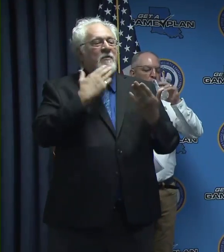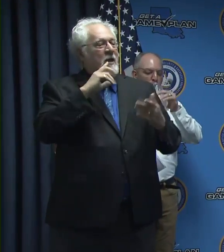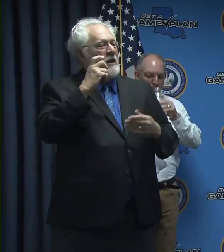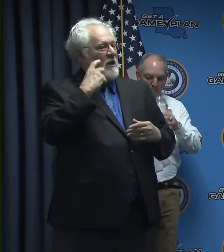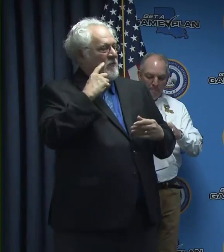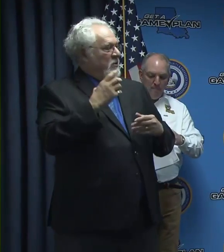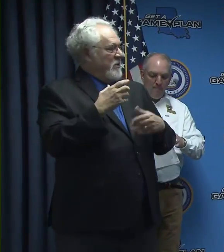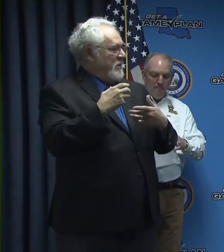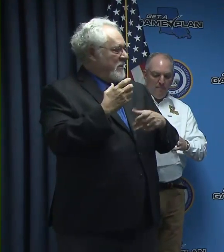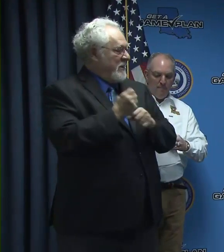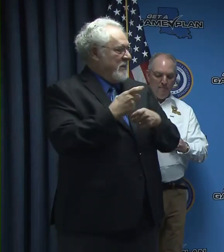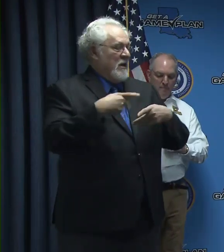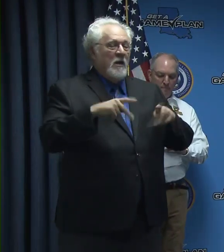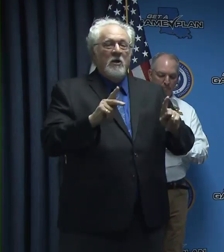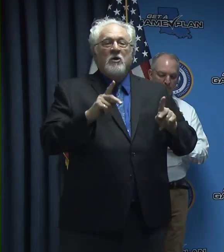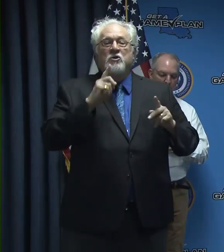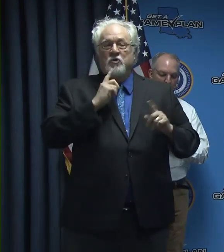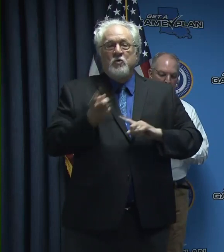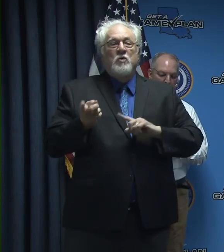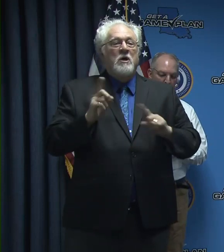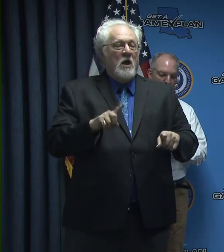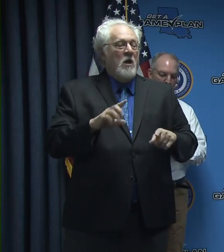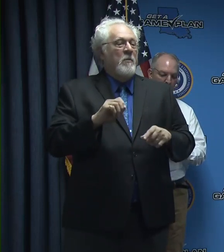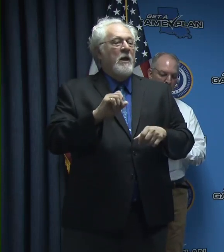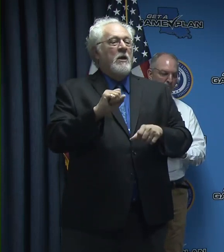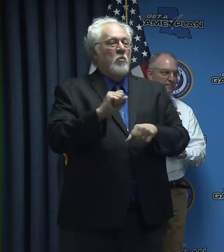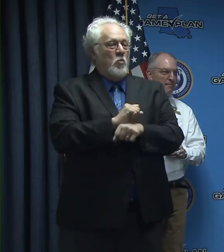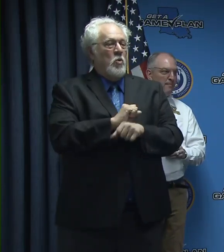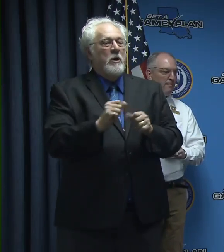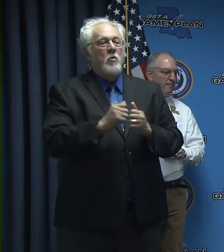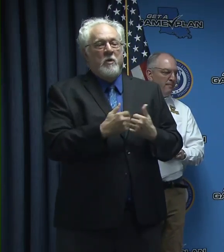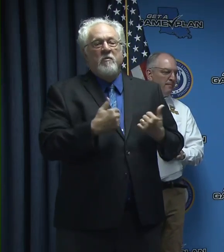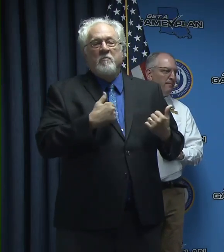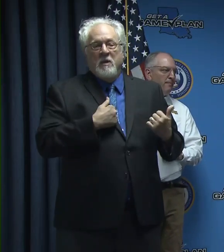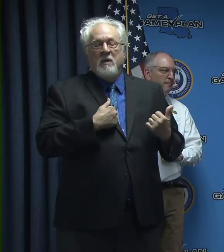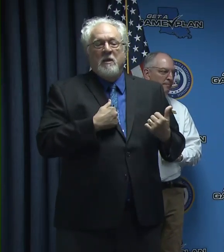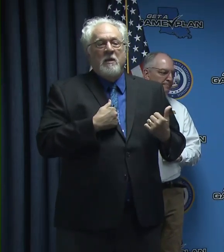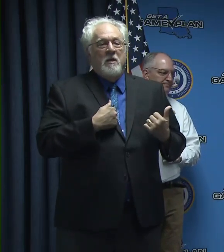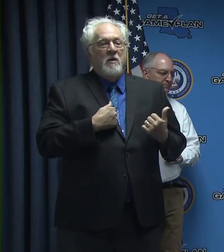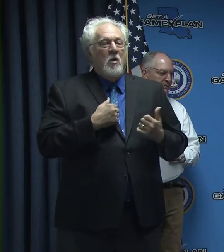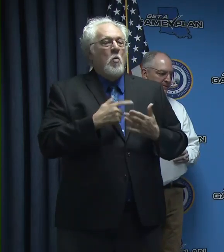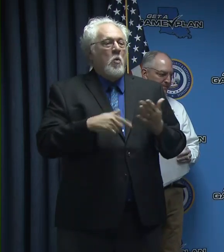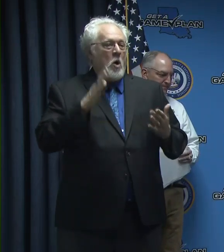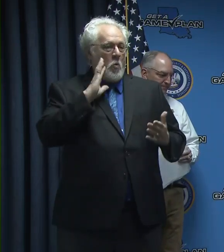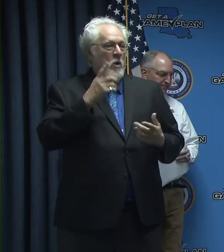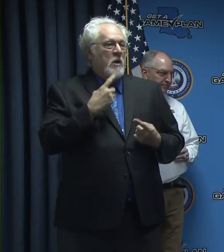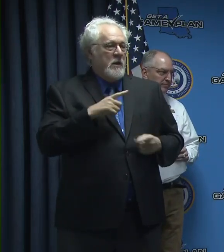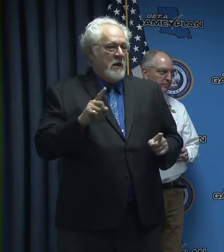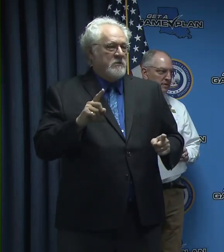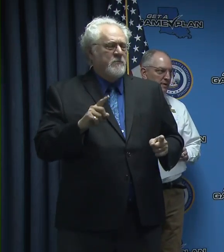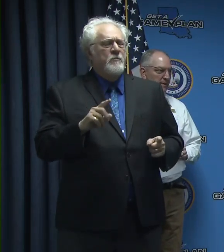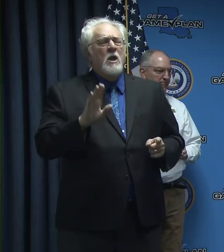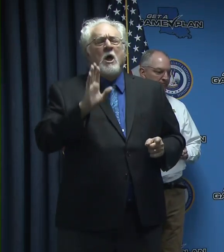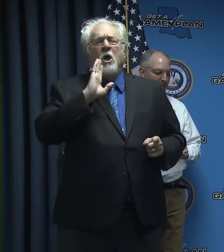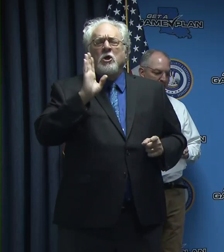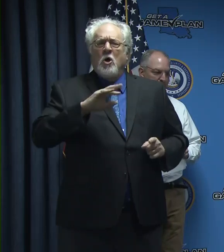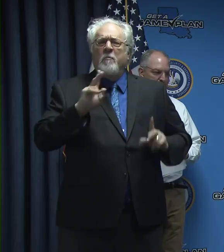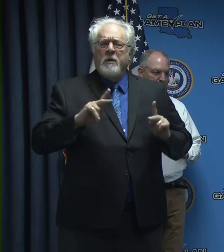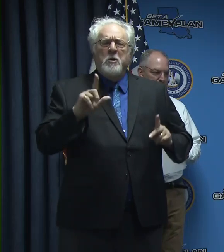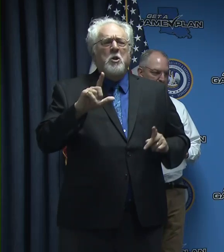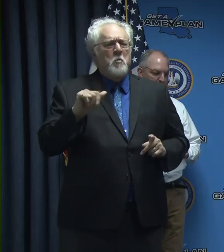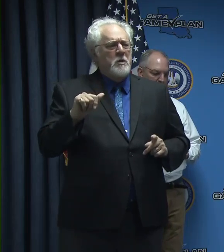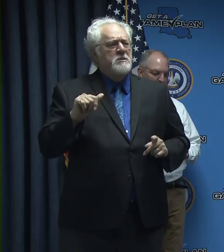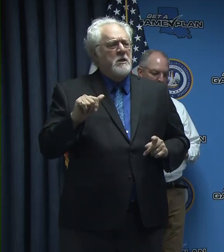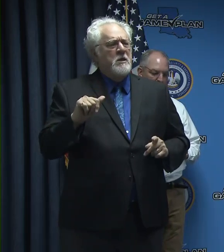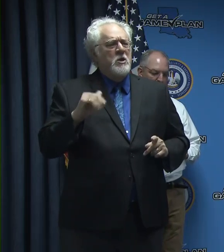for giving me an opportunity to come here and for working with me on what we're about to announce. The people of Louisiana should